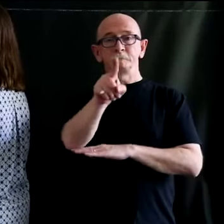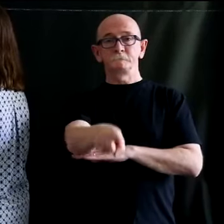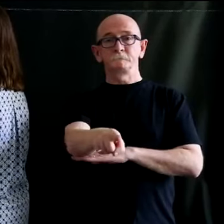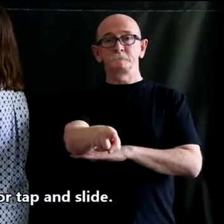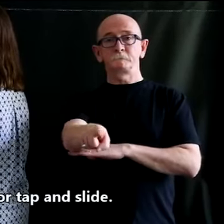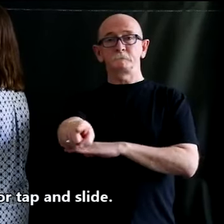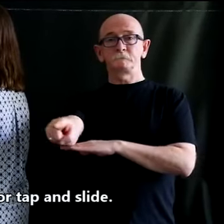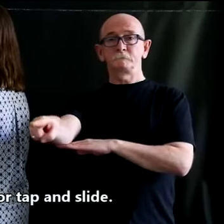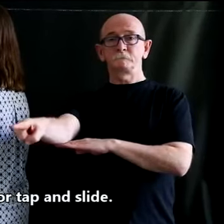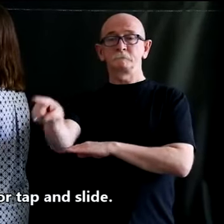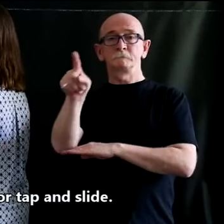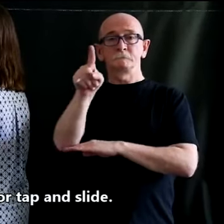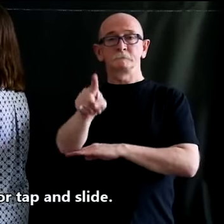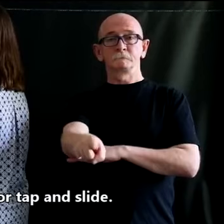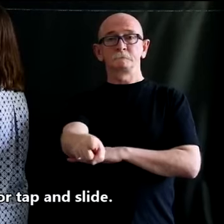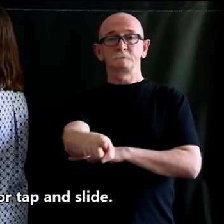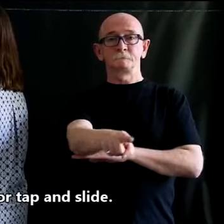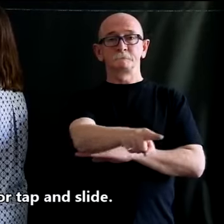The sign for tap and slide